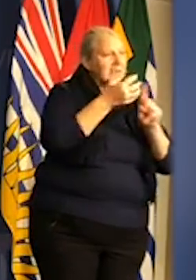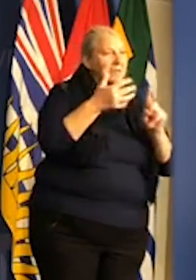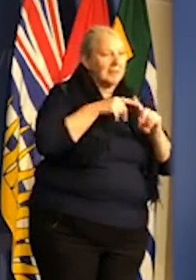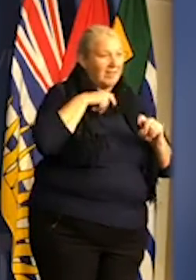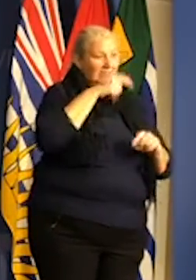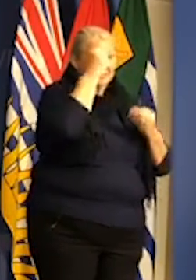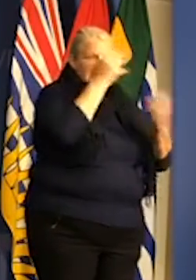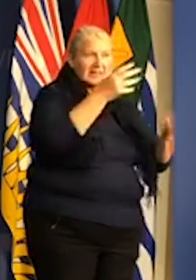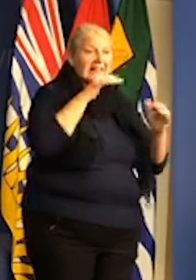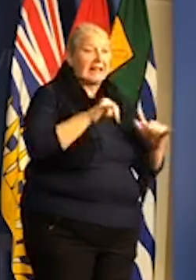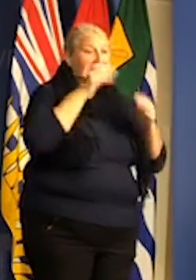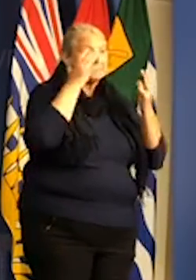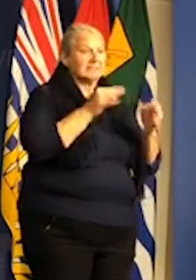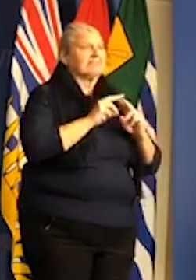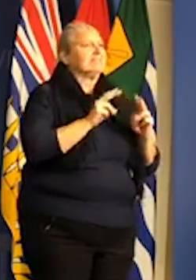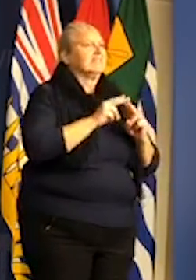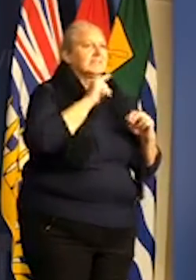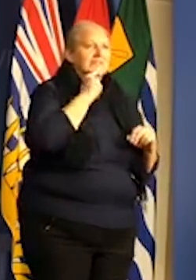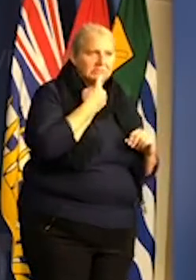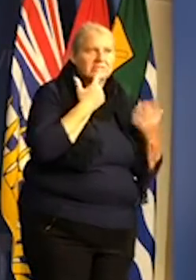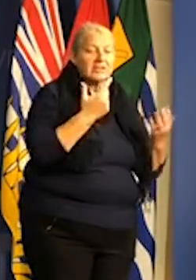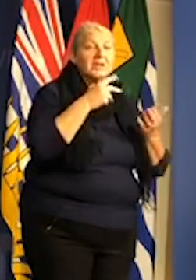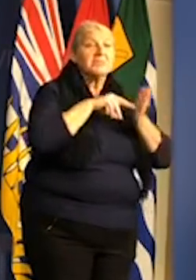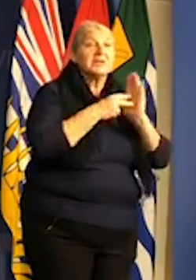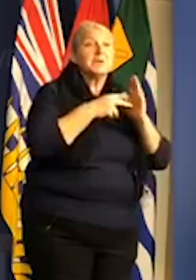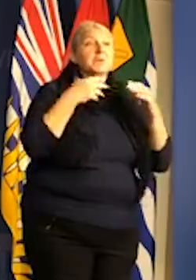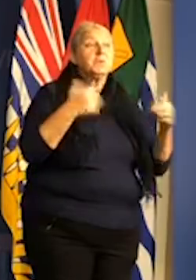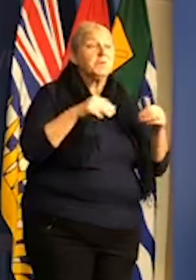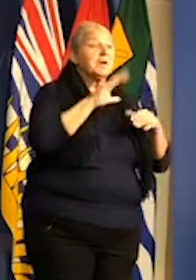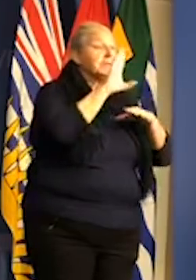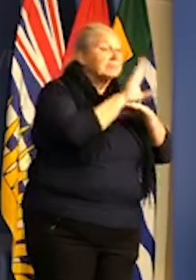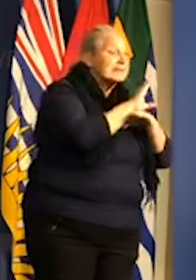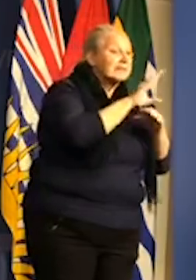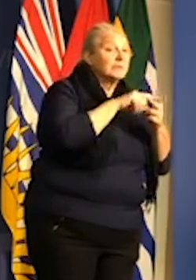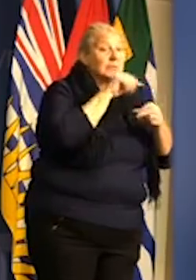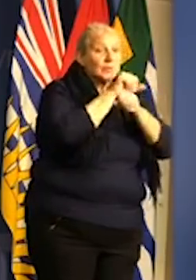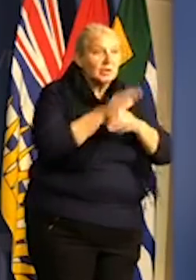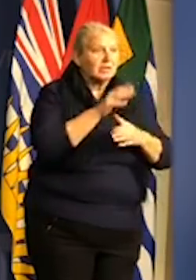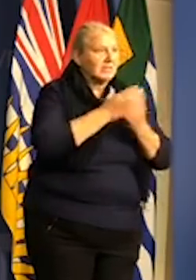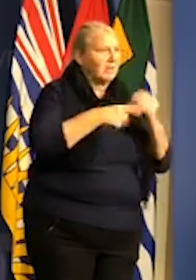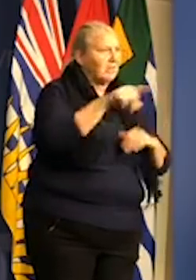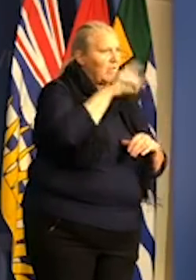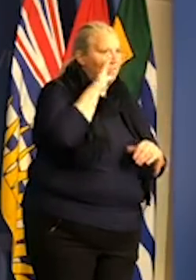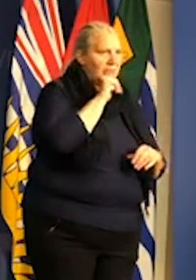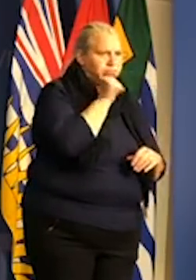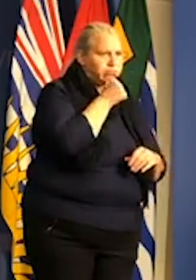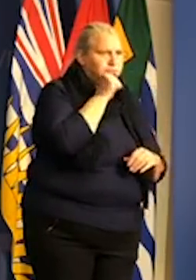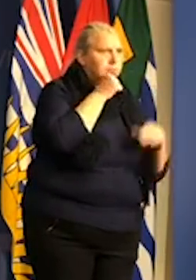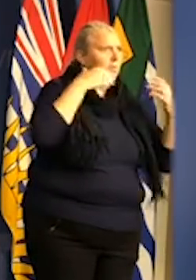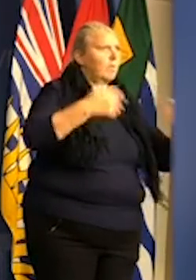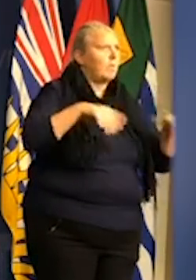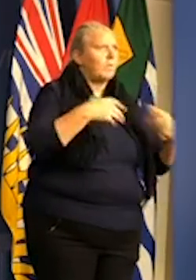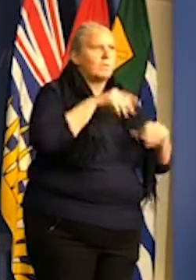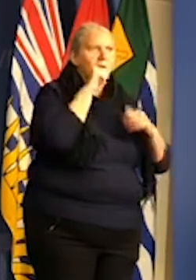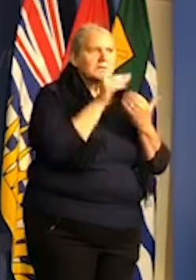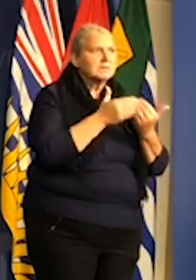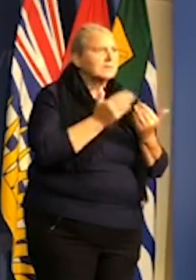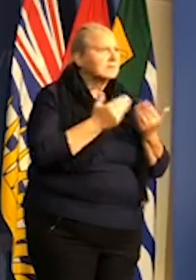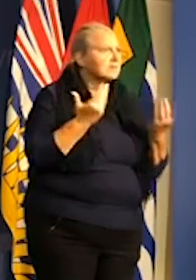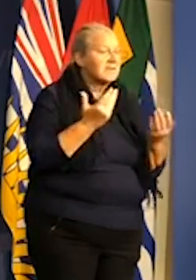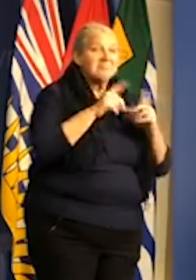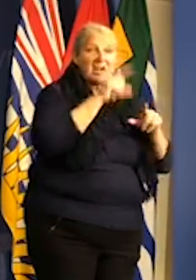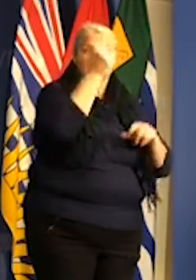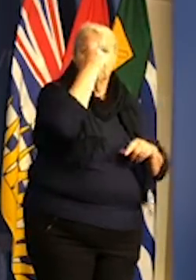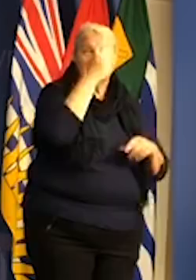is. It will mean serious hardship for people, workers, and business owners. But this is an action that is implemented in many